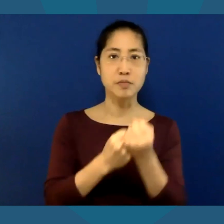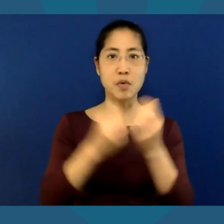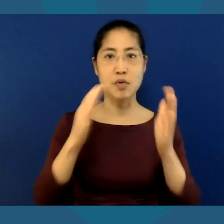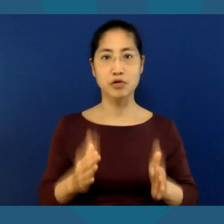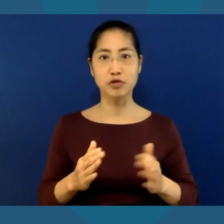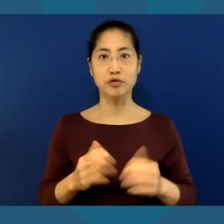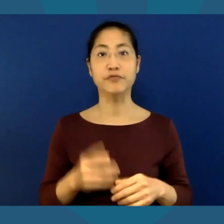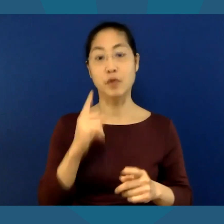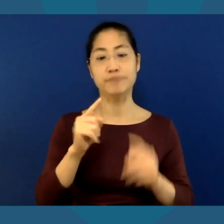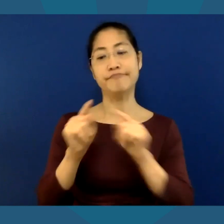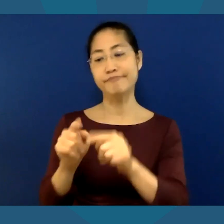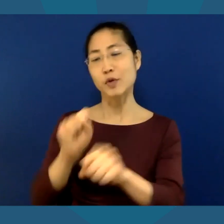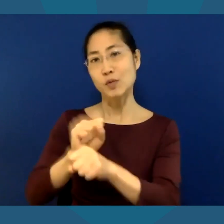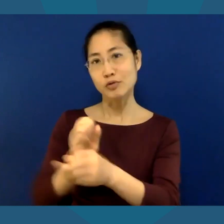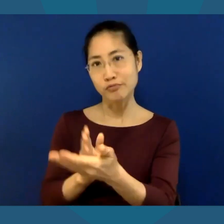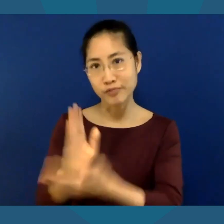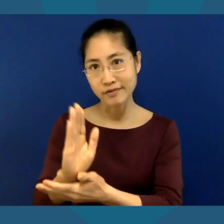ERA.